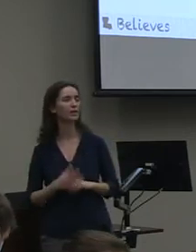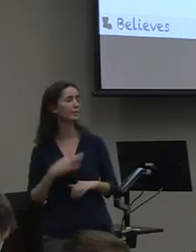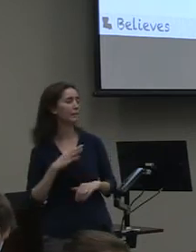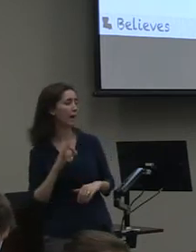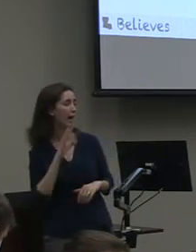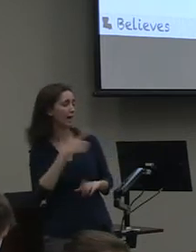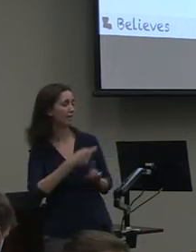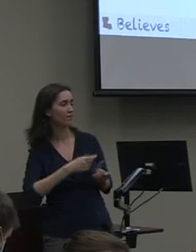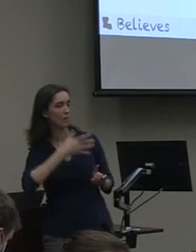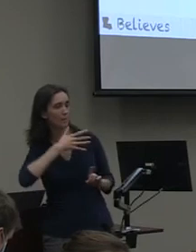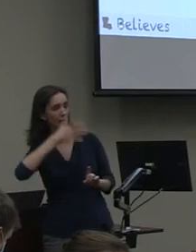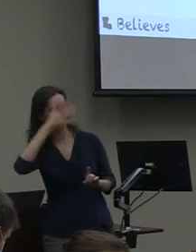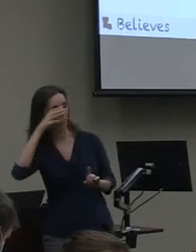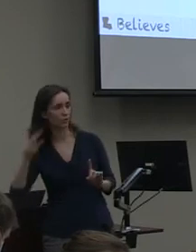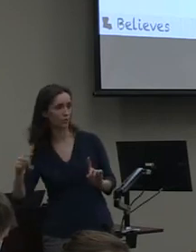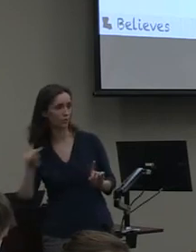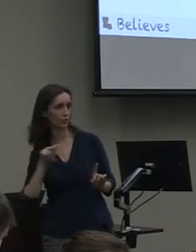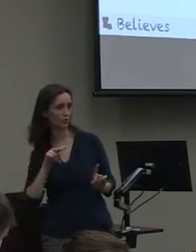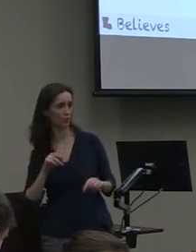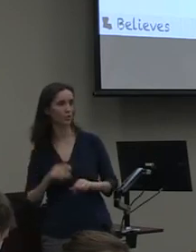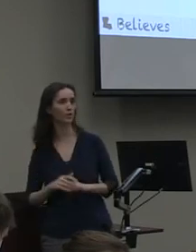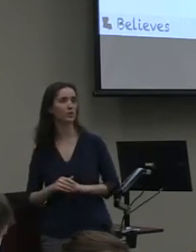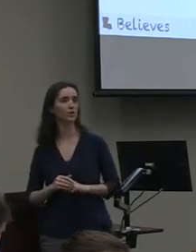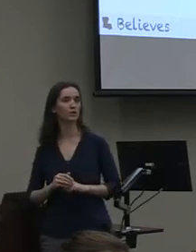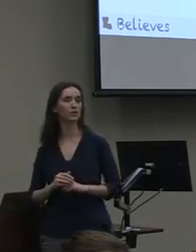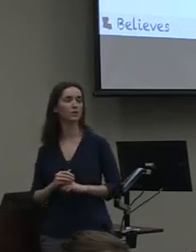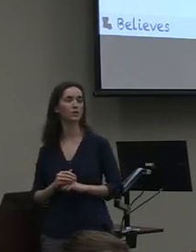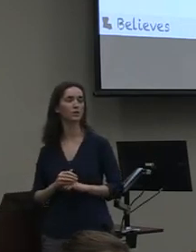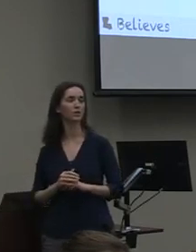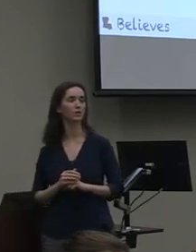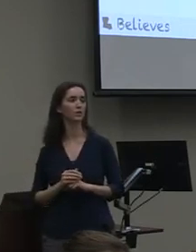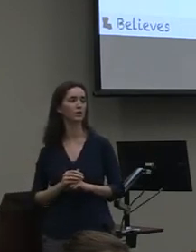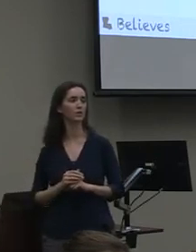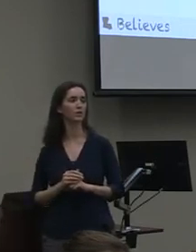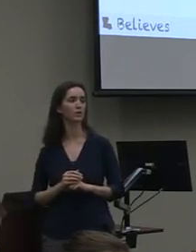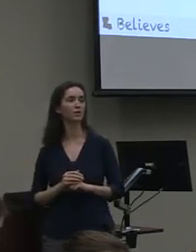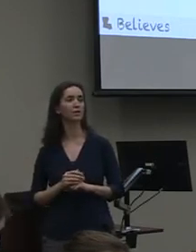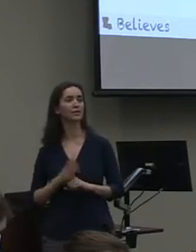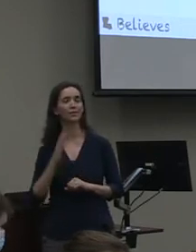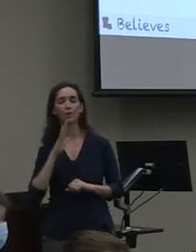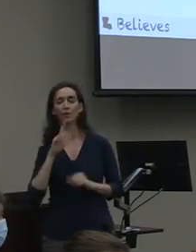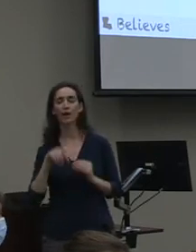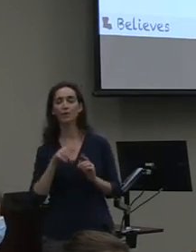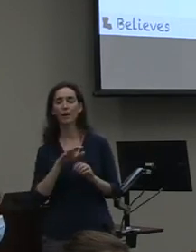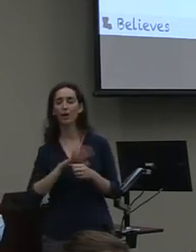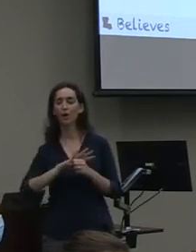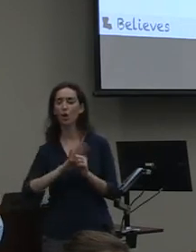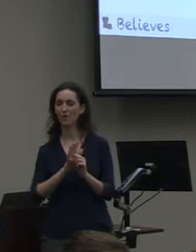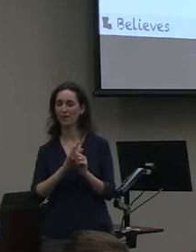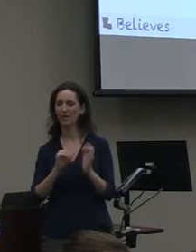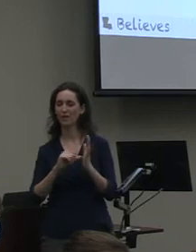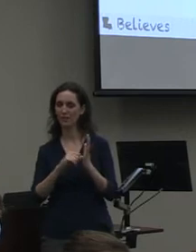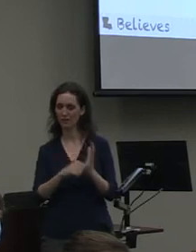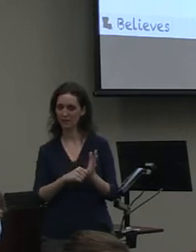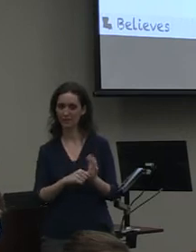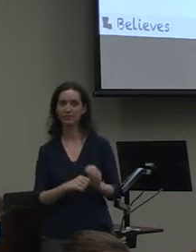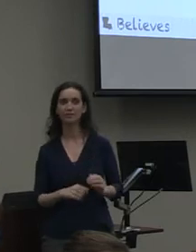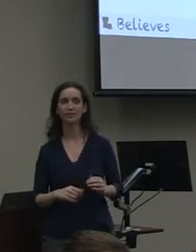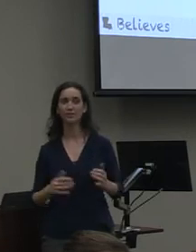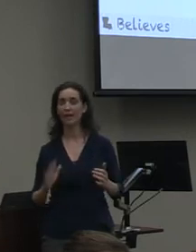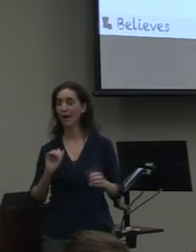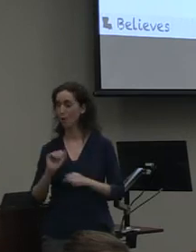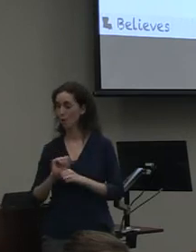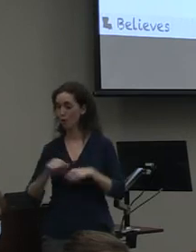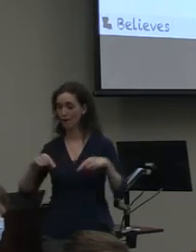parent side, we know that this, especially when we talk about COVID-19 emphasis and the work that we're doing here,